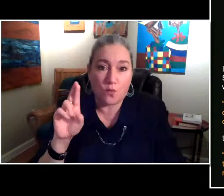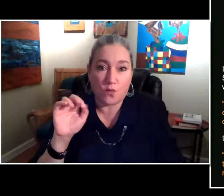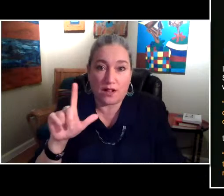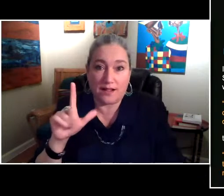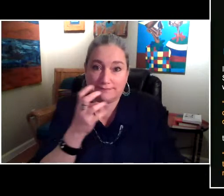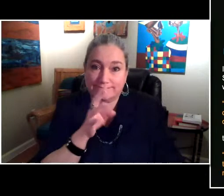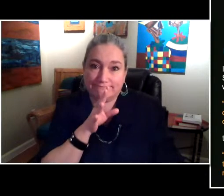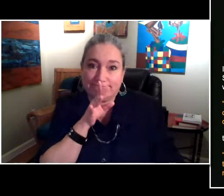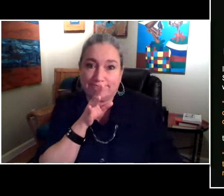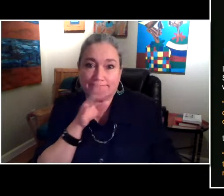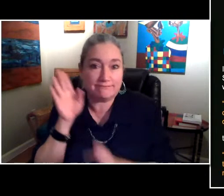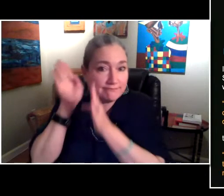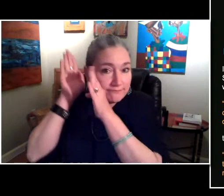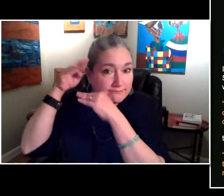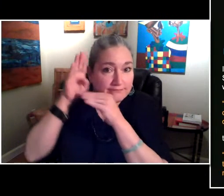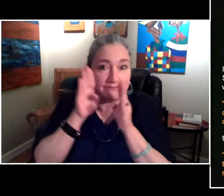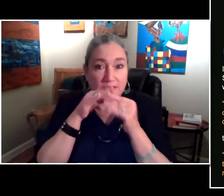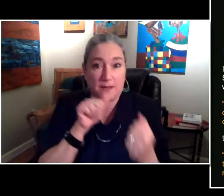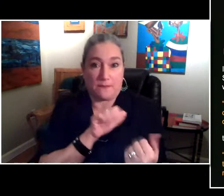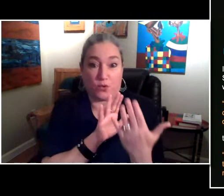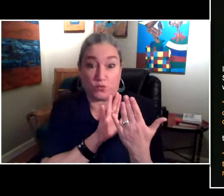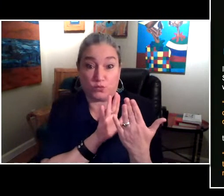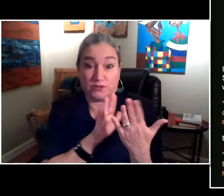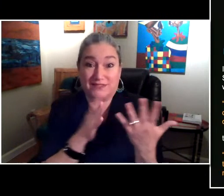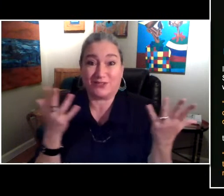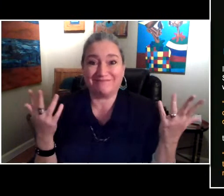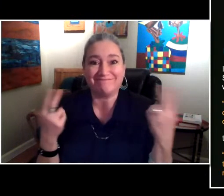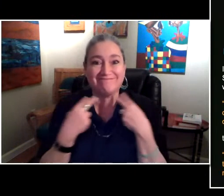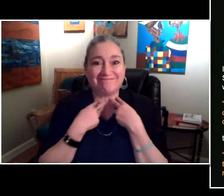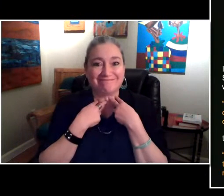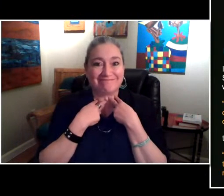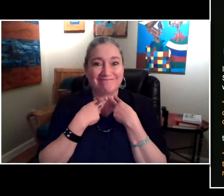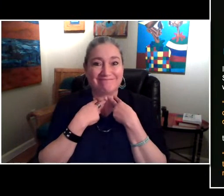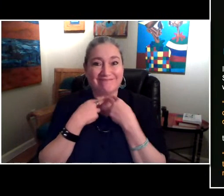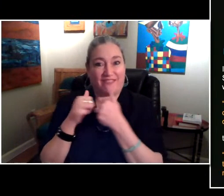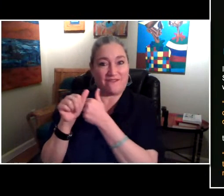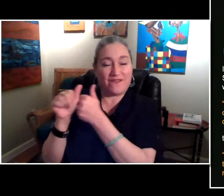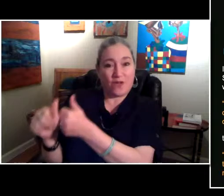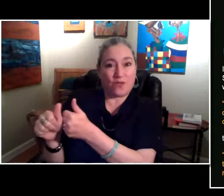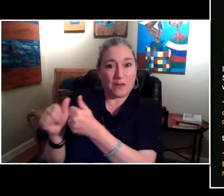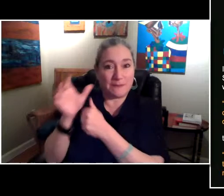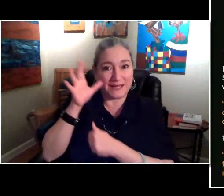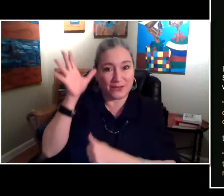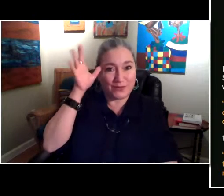parents are almost unanimous in demanding that their children be educated by the oral method.